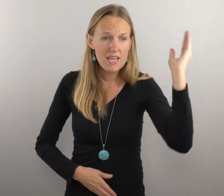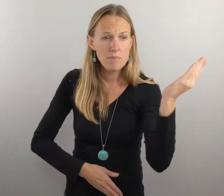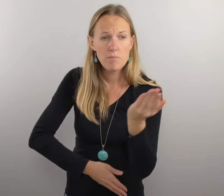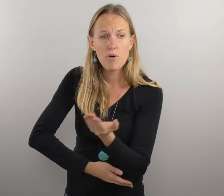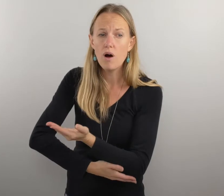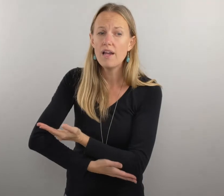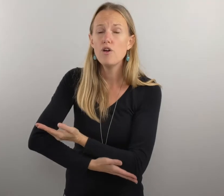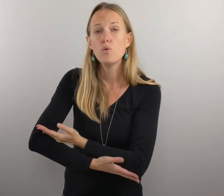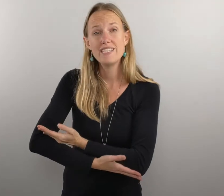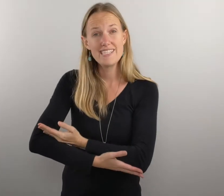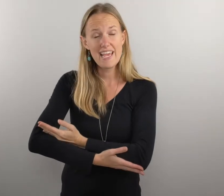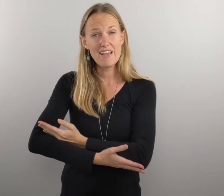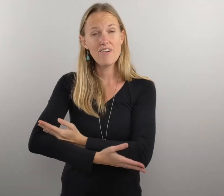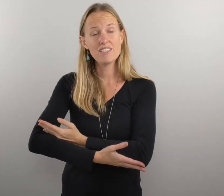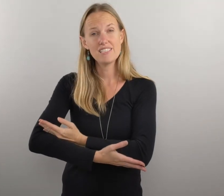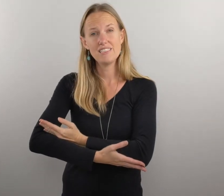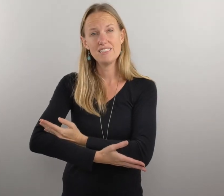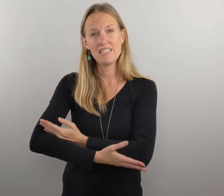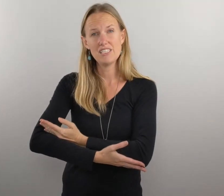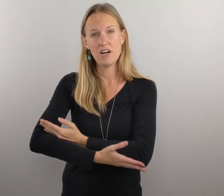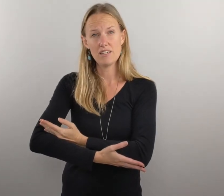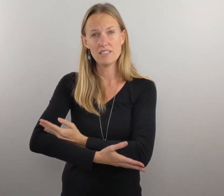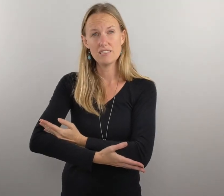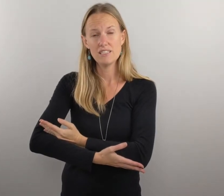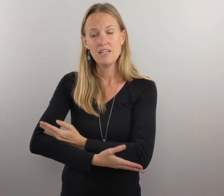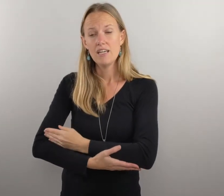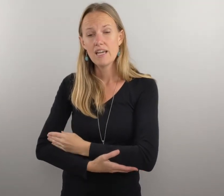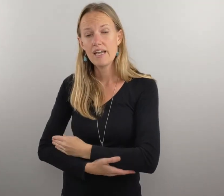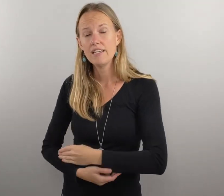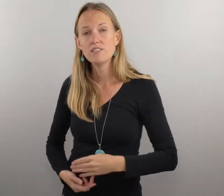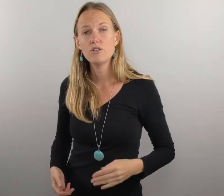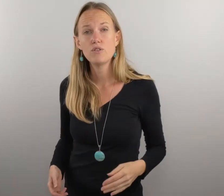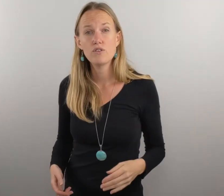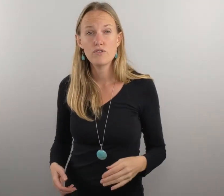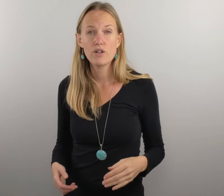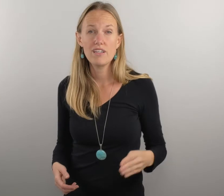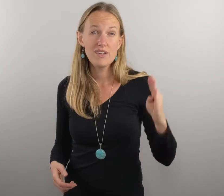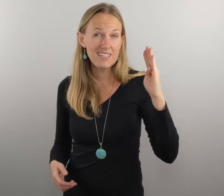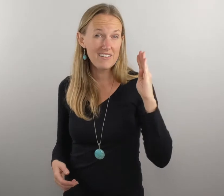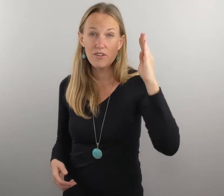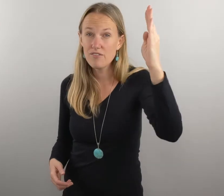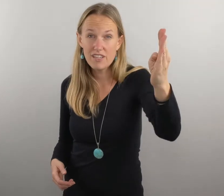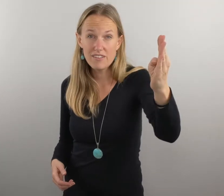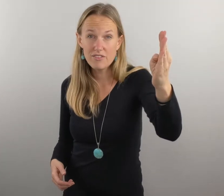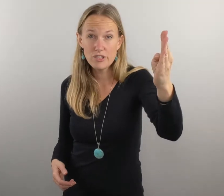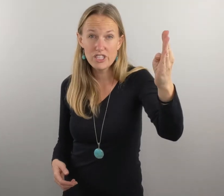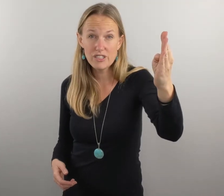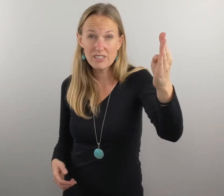baby boy would save our sons and daughters? Okay, so for, if you can fit future, because